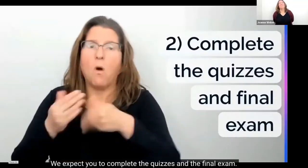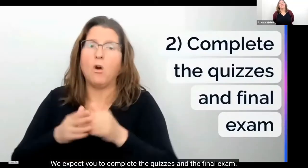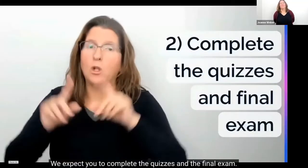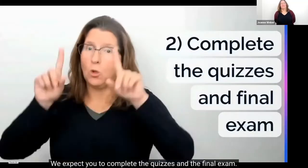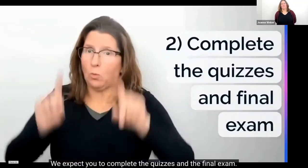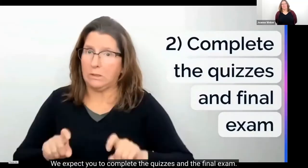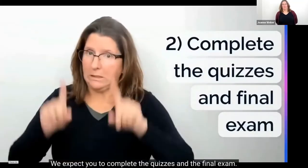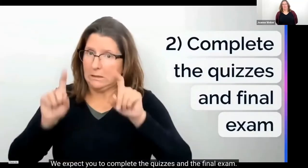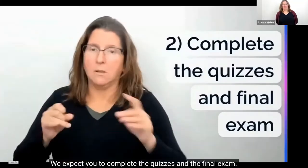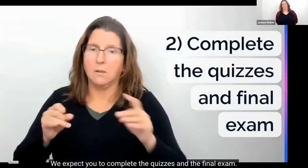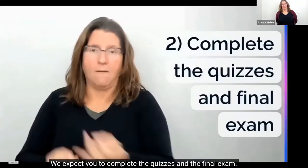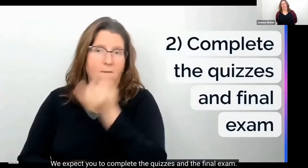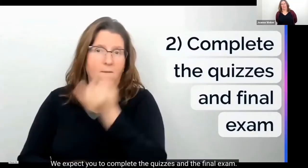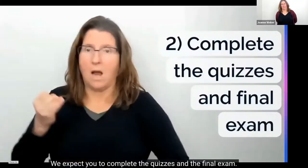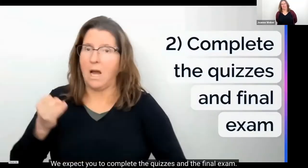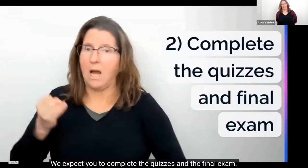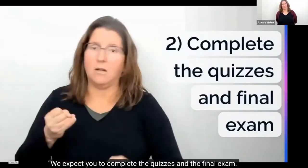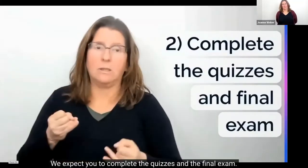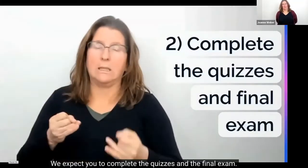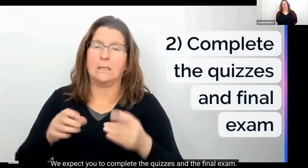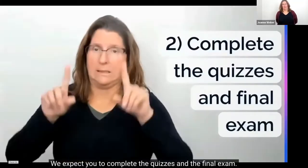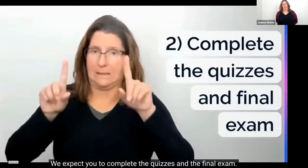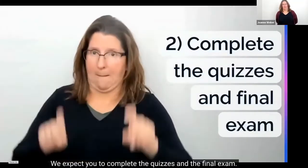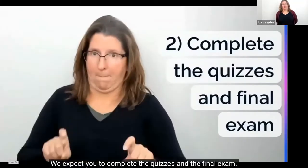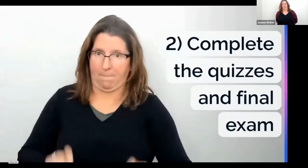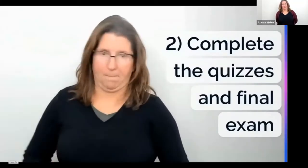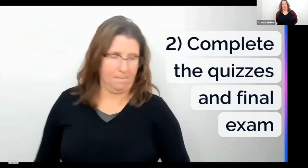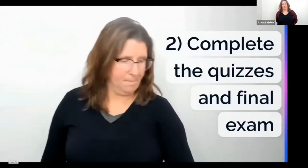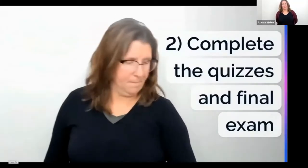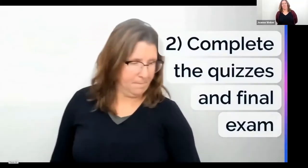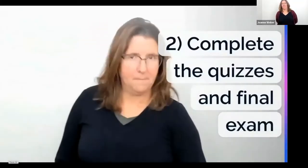We expect you to complete the quizzes and the final exam.